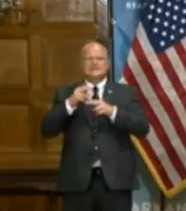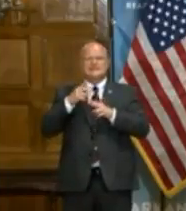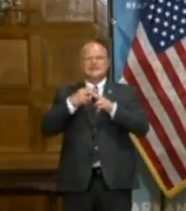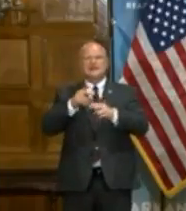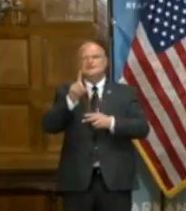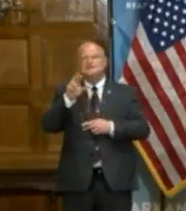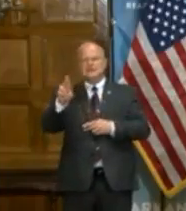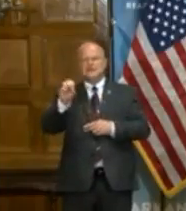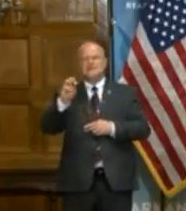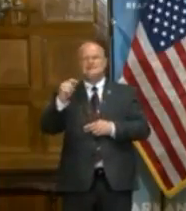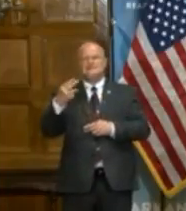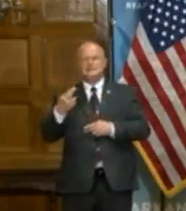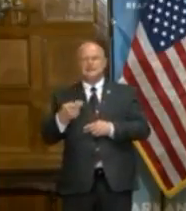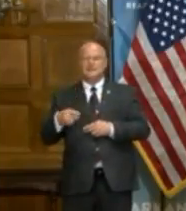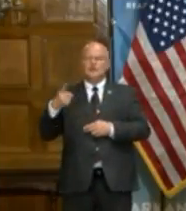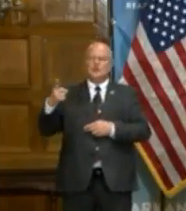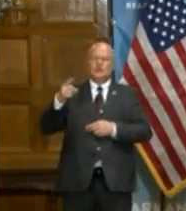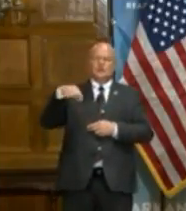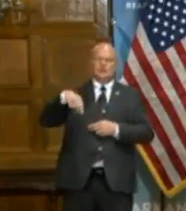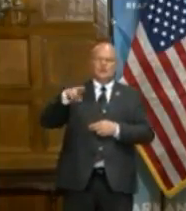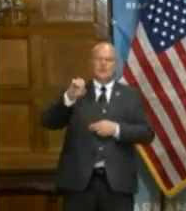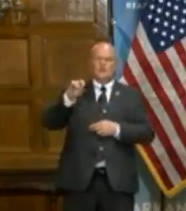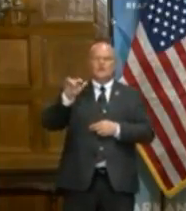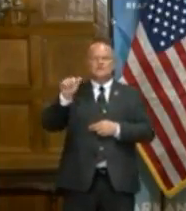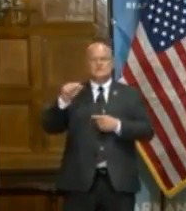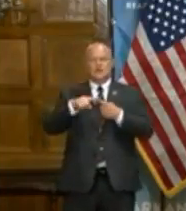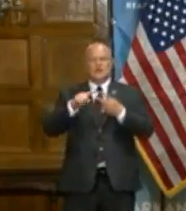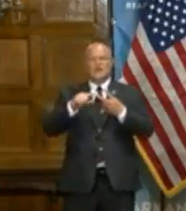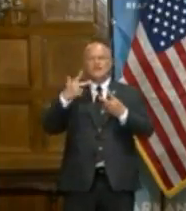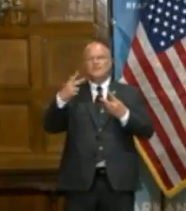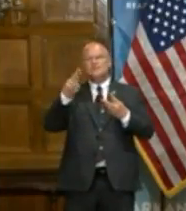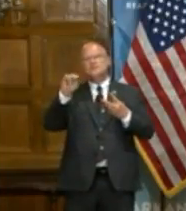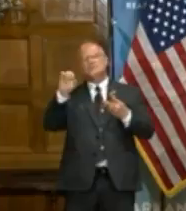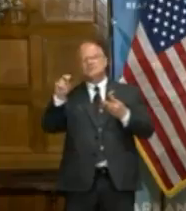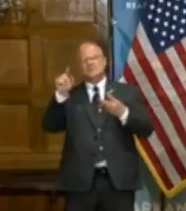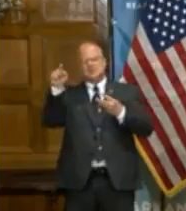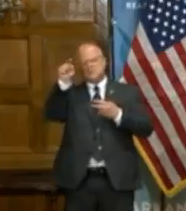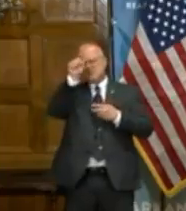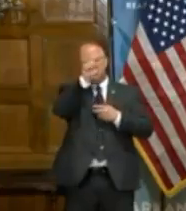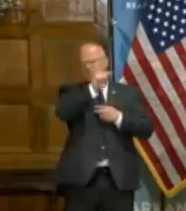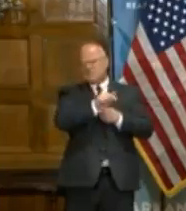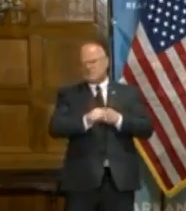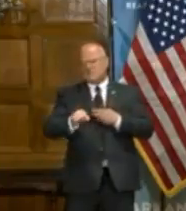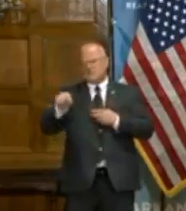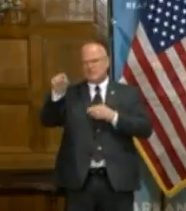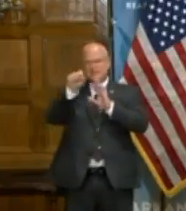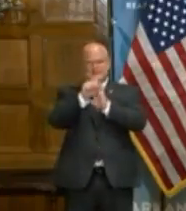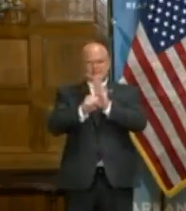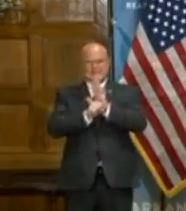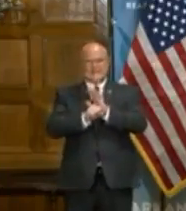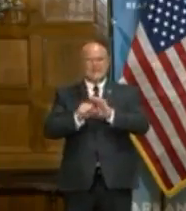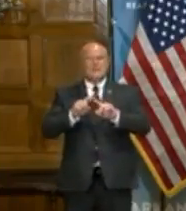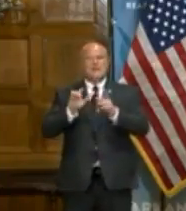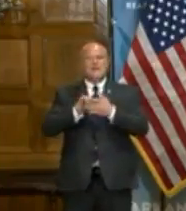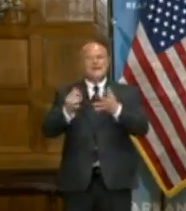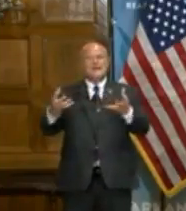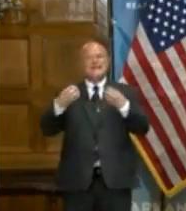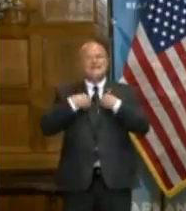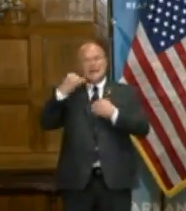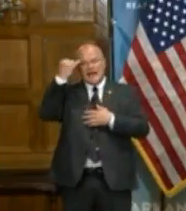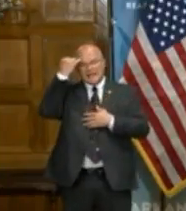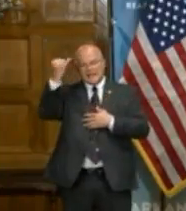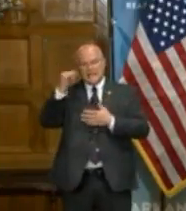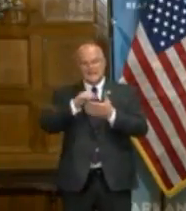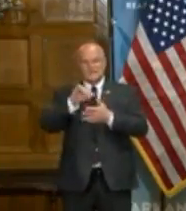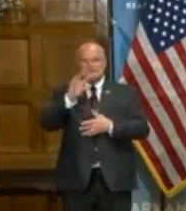says. We had 2 in Sevier County, 1 in Ouachita County, 3 in Union County, and they're really scattered around the state. But that gives us an idea